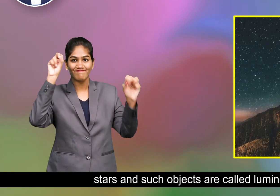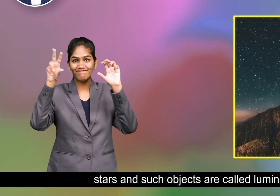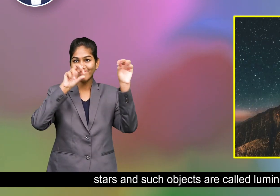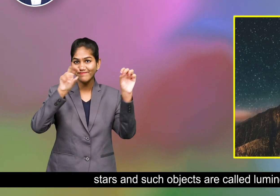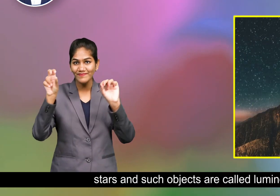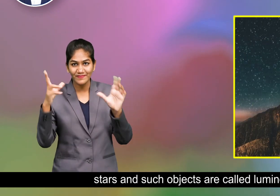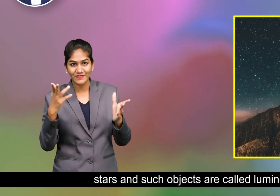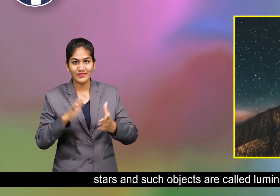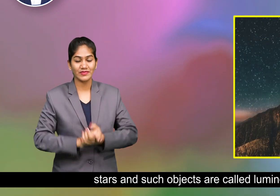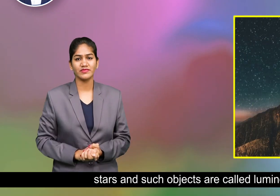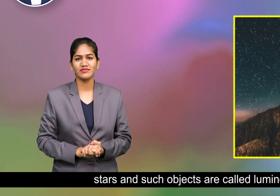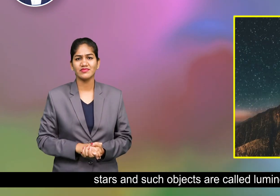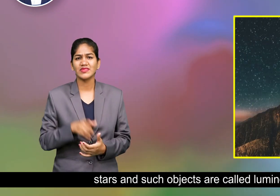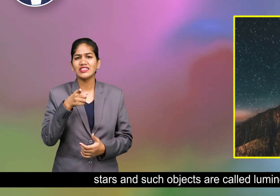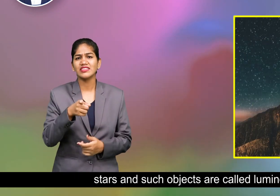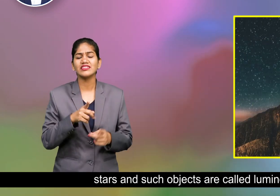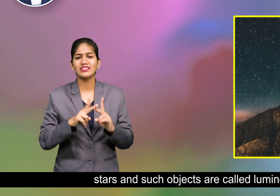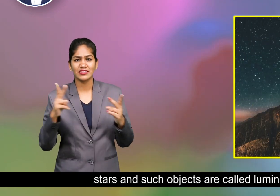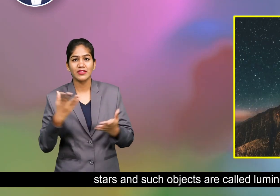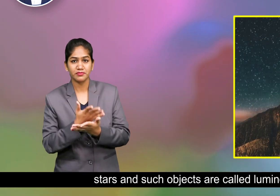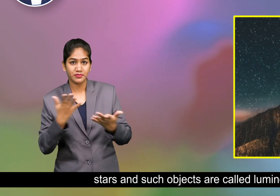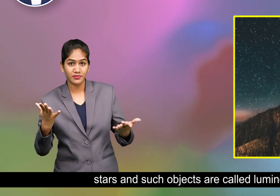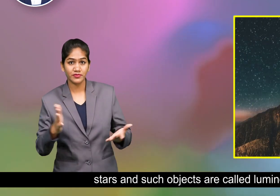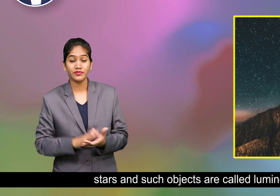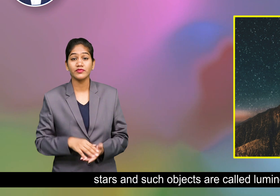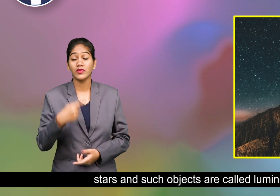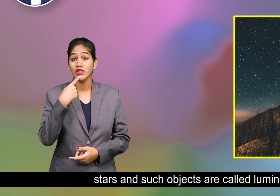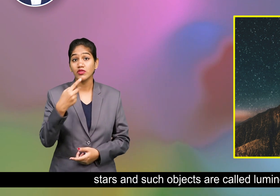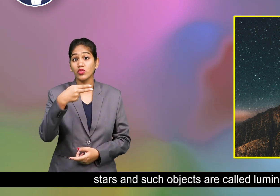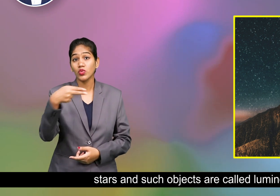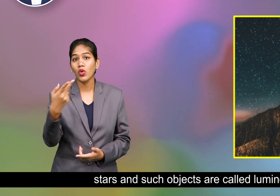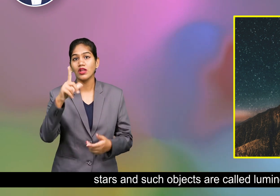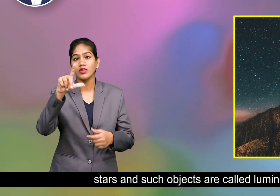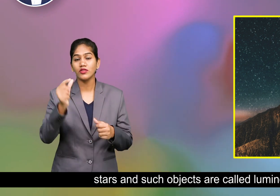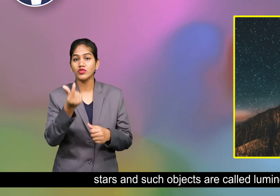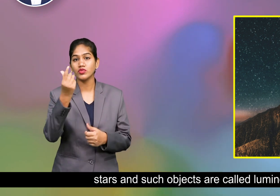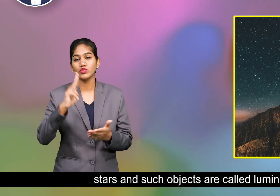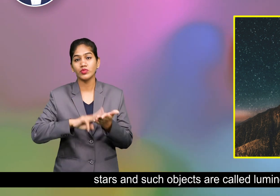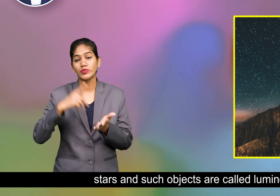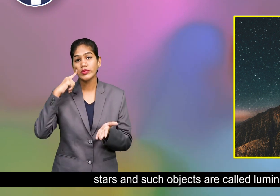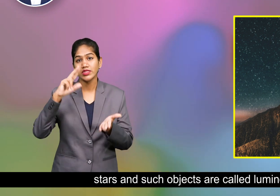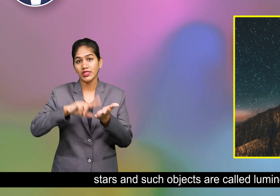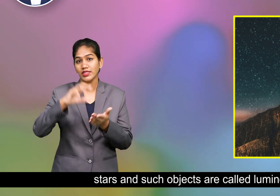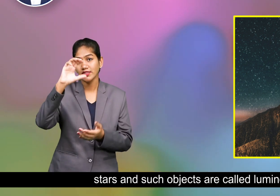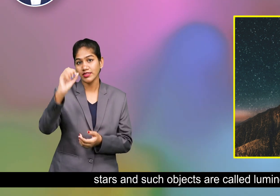Stars and such objects are called luminous objects.